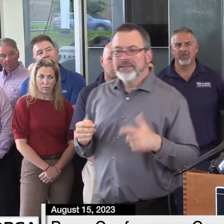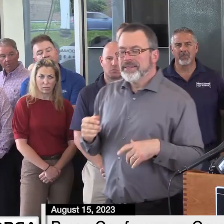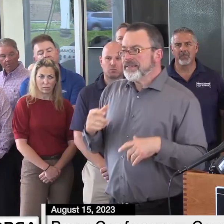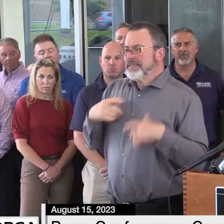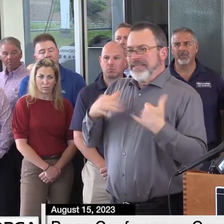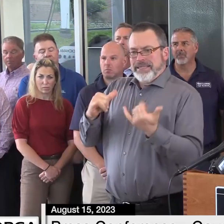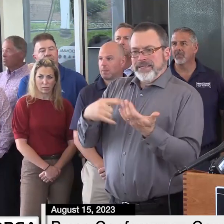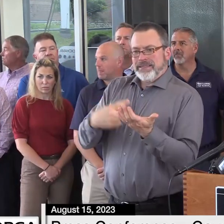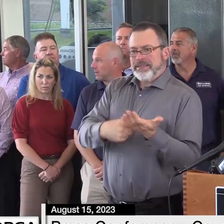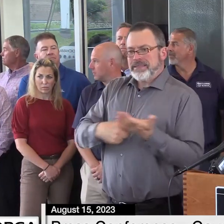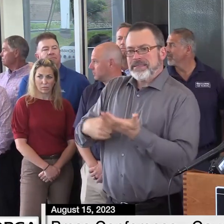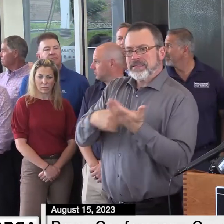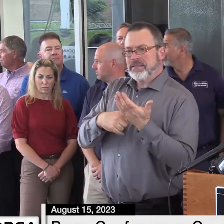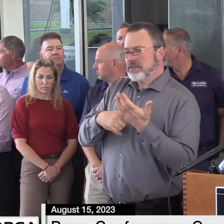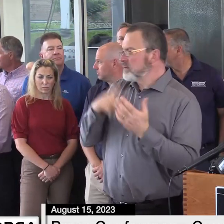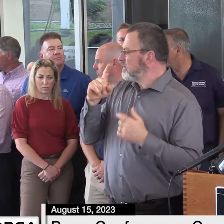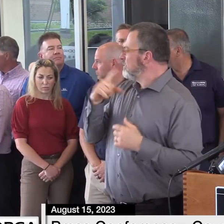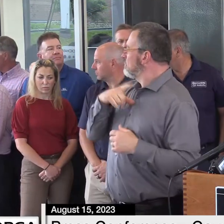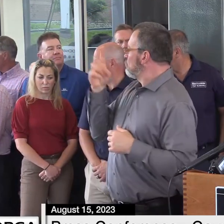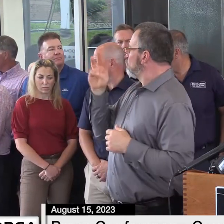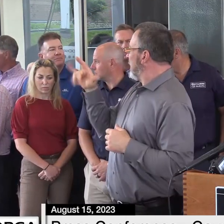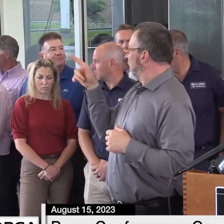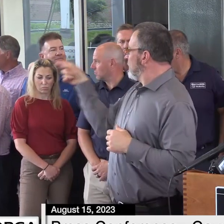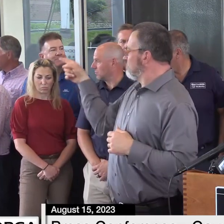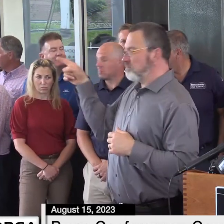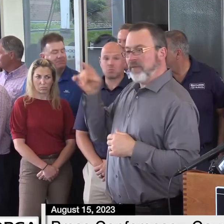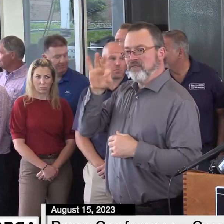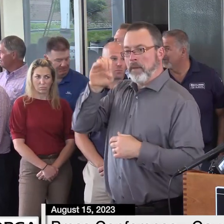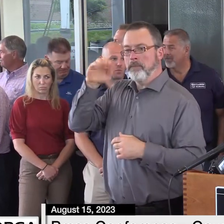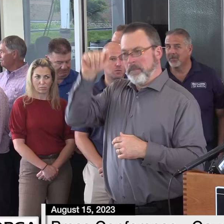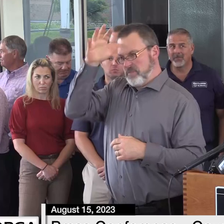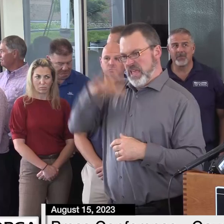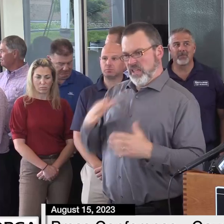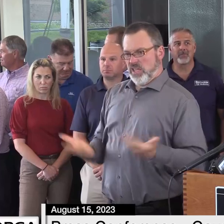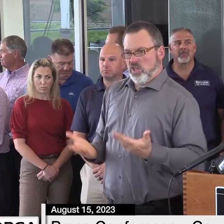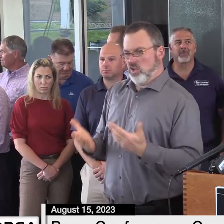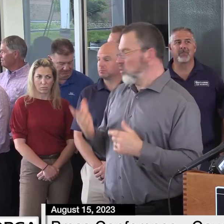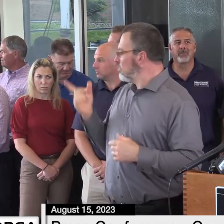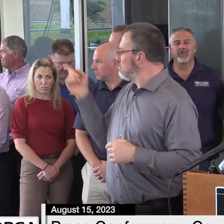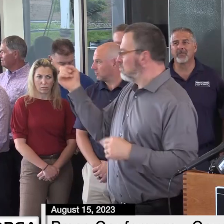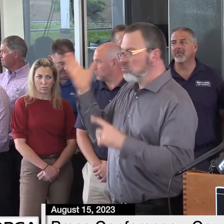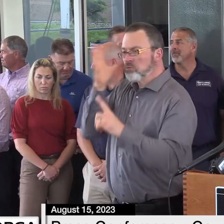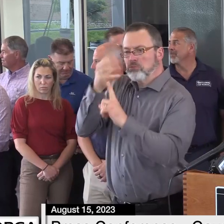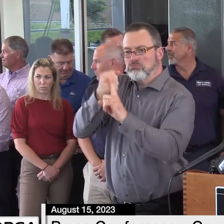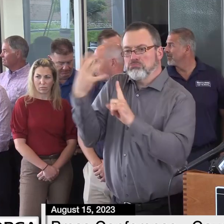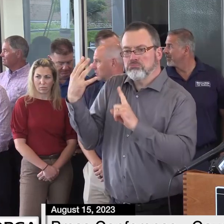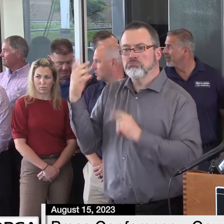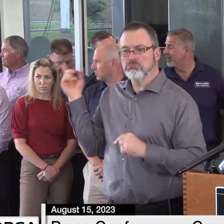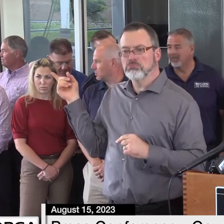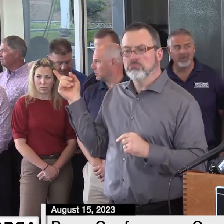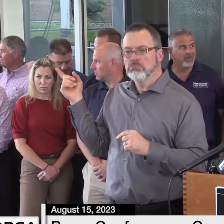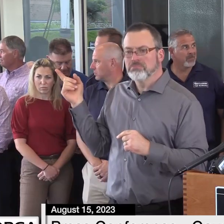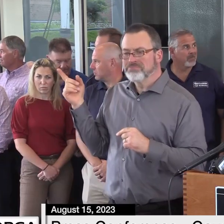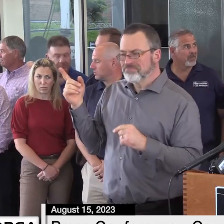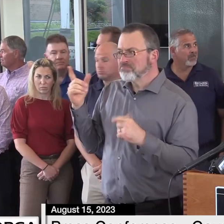Will, is Will here? I might ask Will to describe some of what FEMA will offer in that